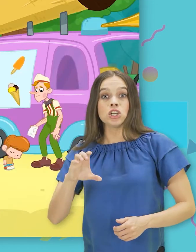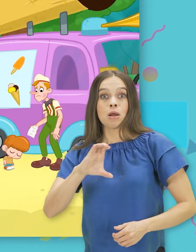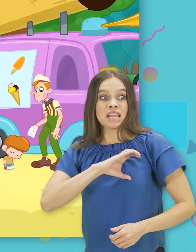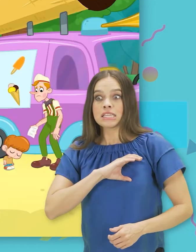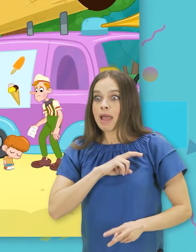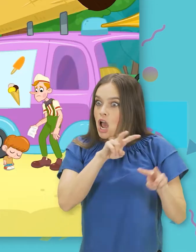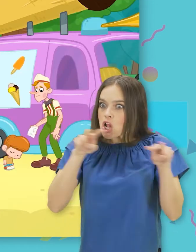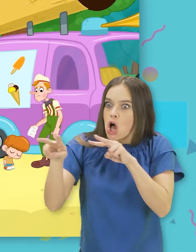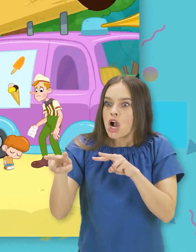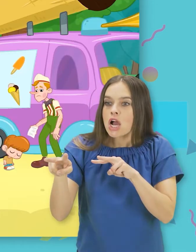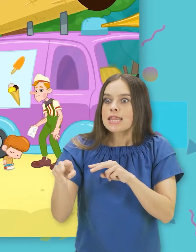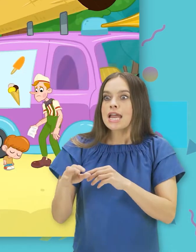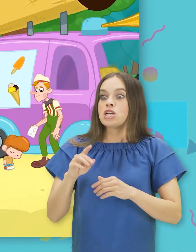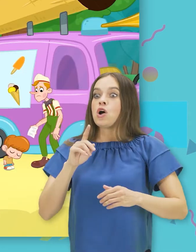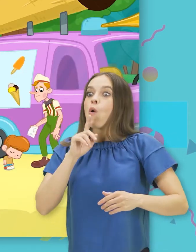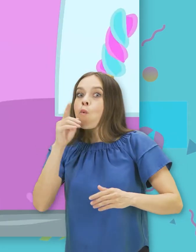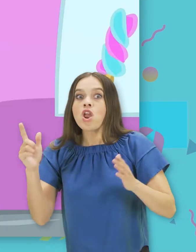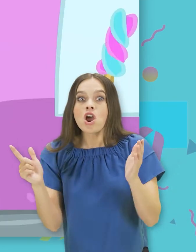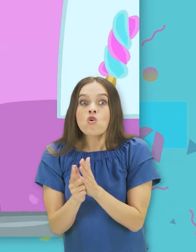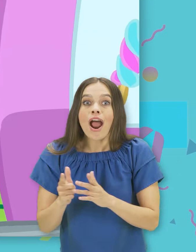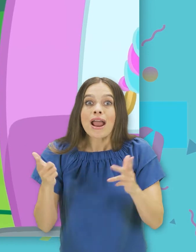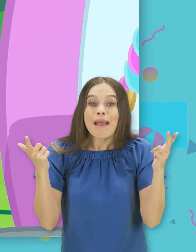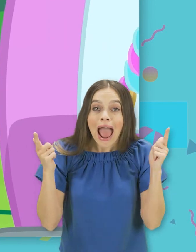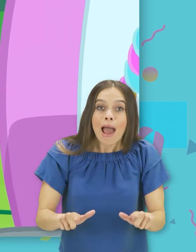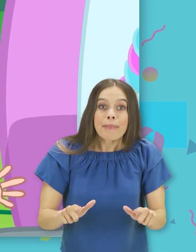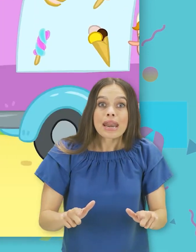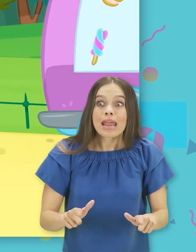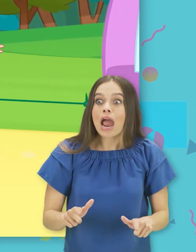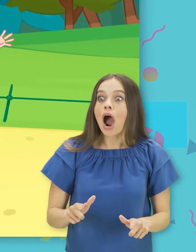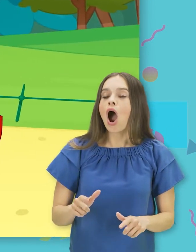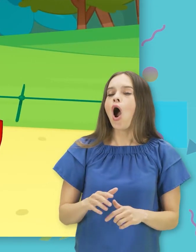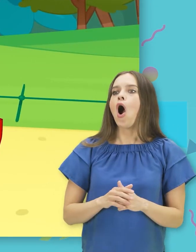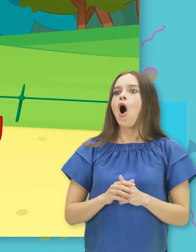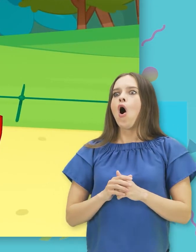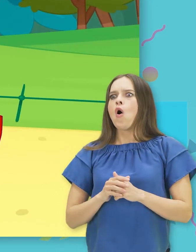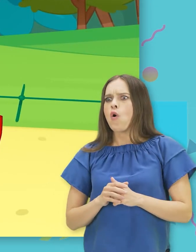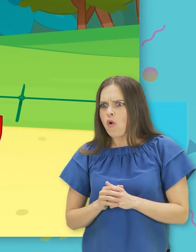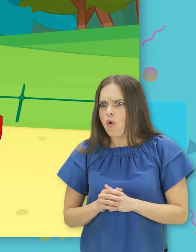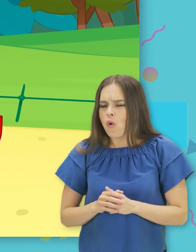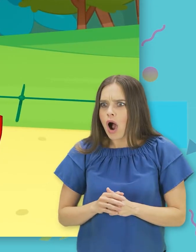Policeman, look There's a crime going on Ah, I see